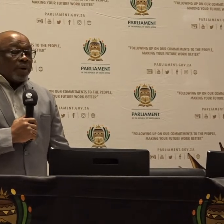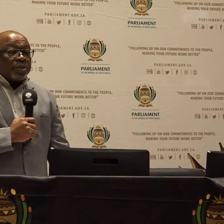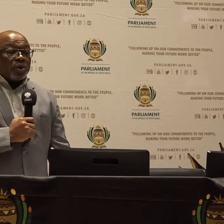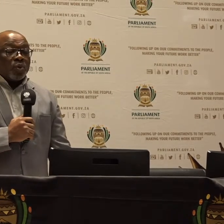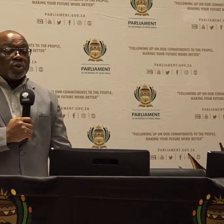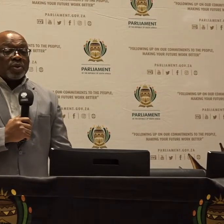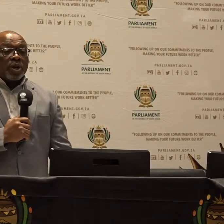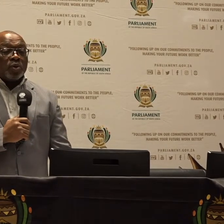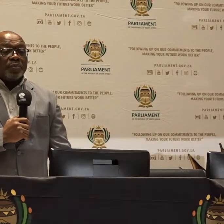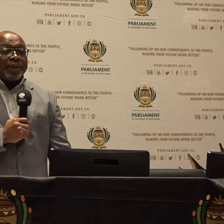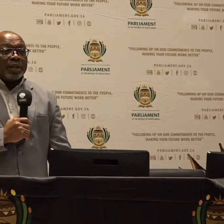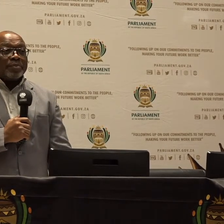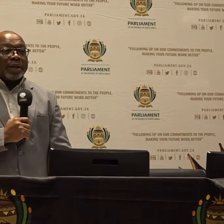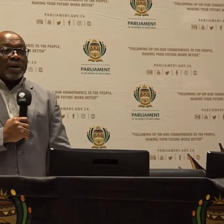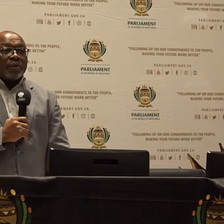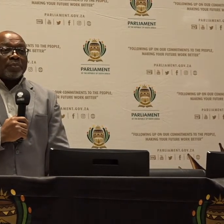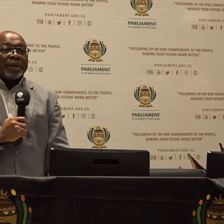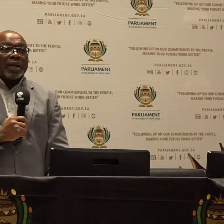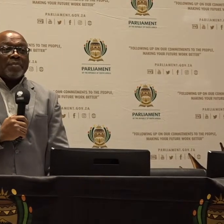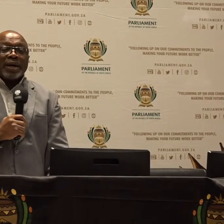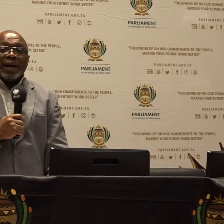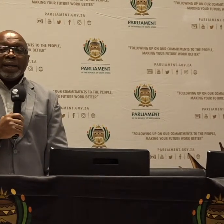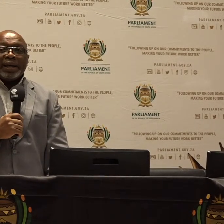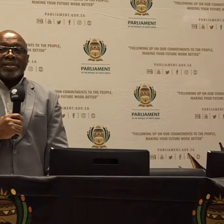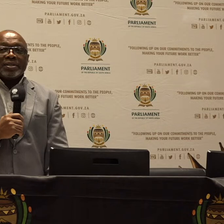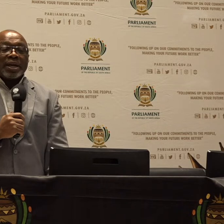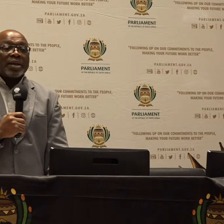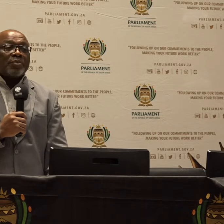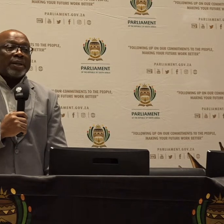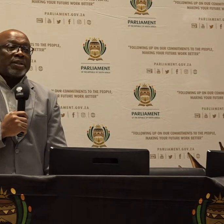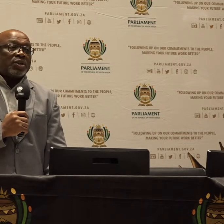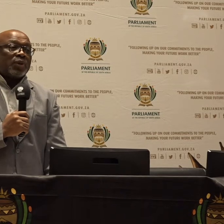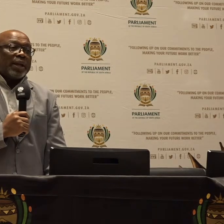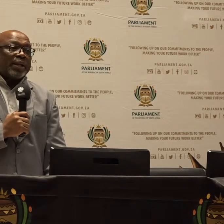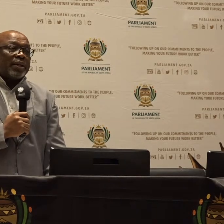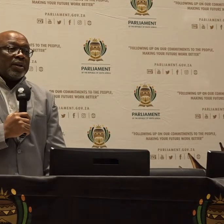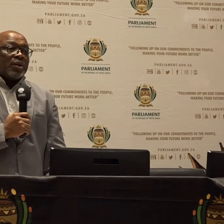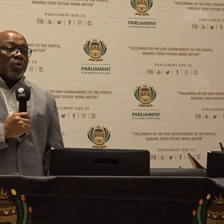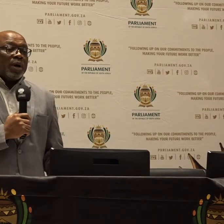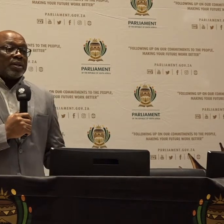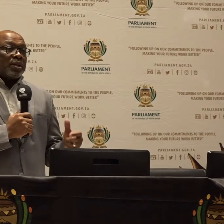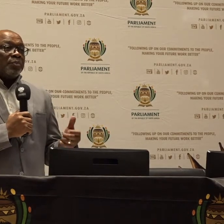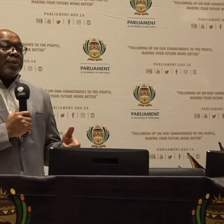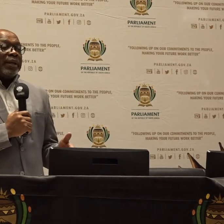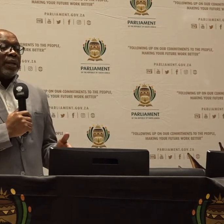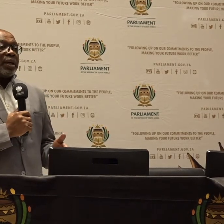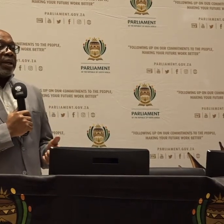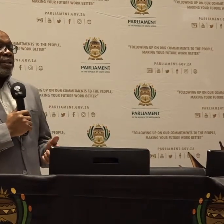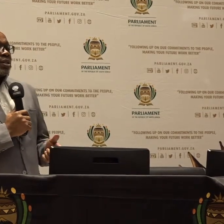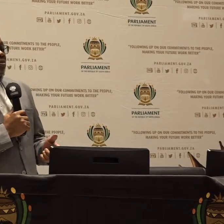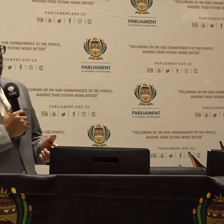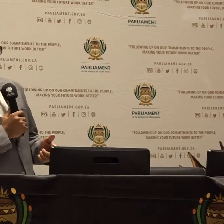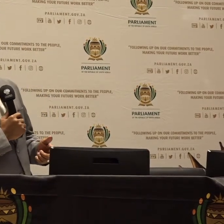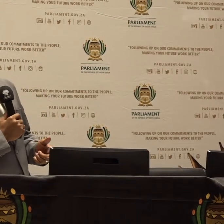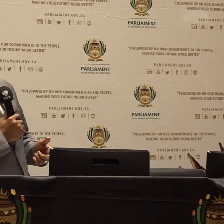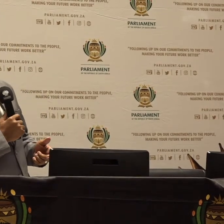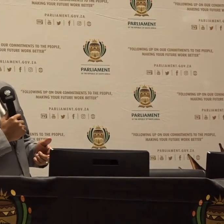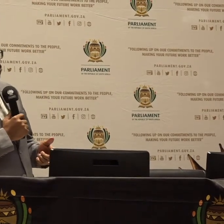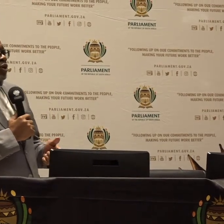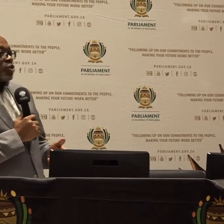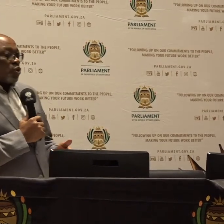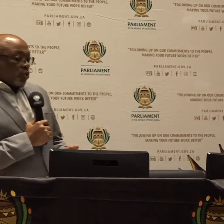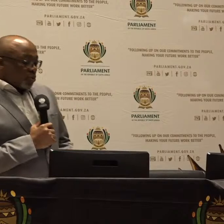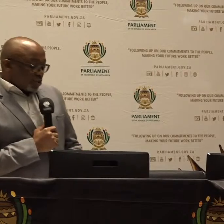I'm not going to go through the whole bill but I will pick up the highlights and particularly what the bill rail safety